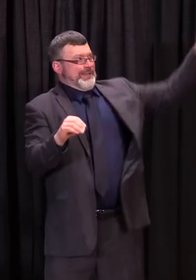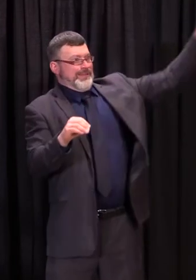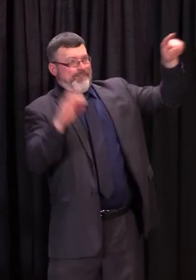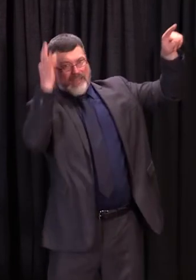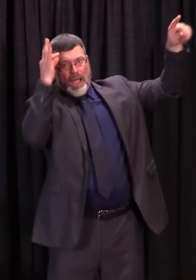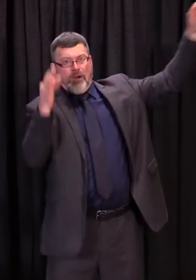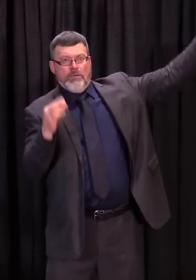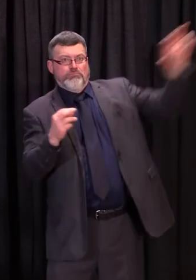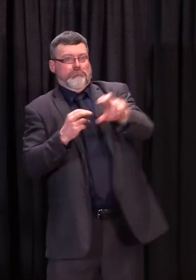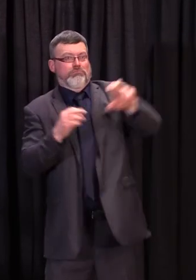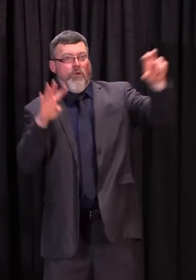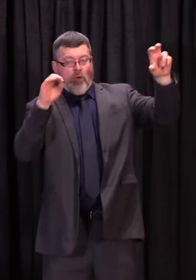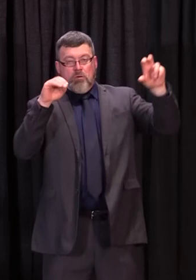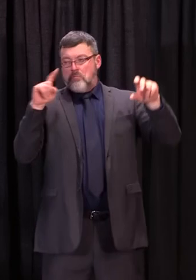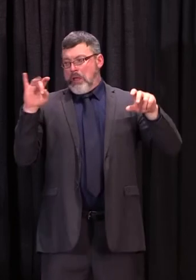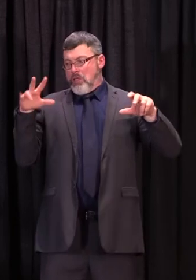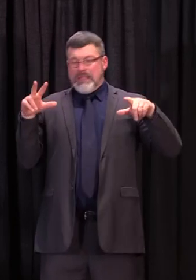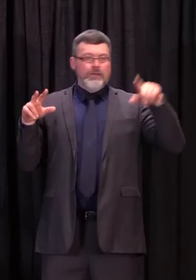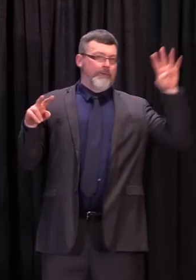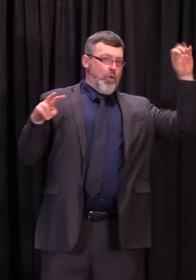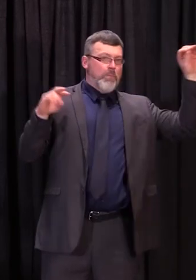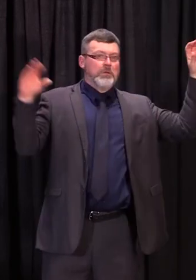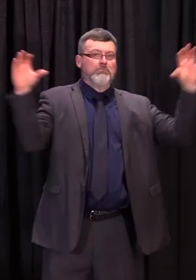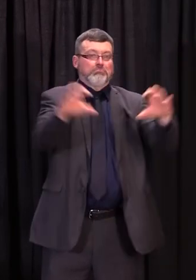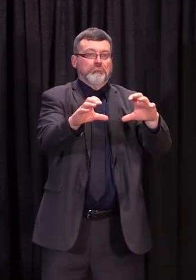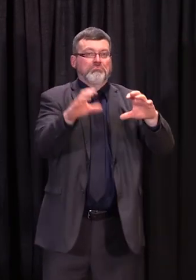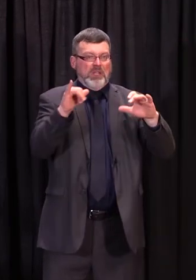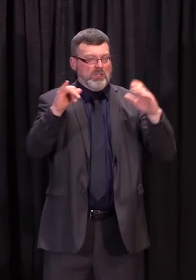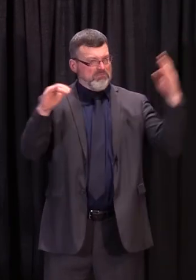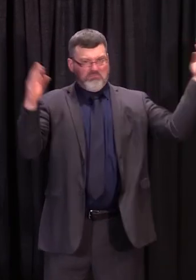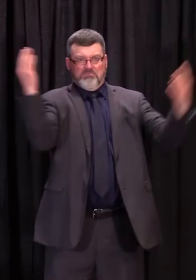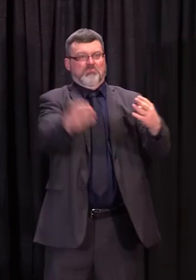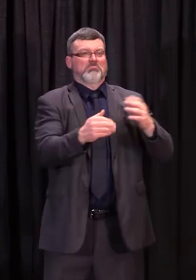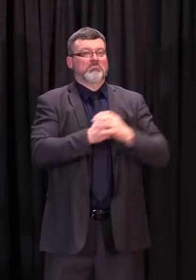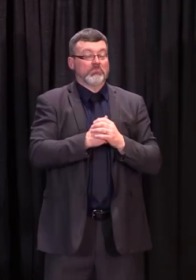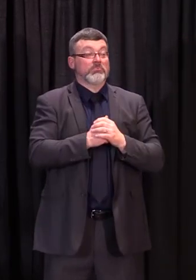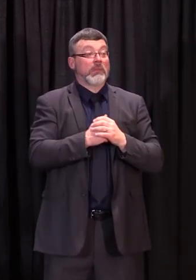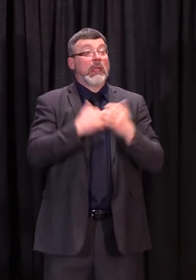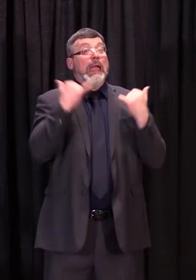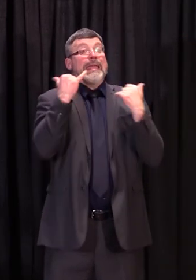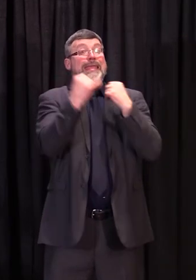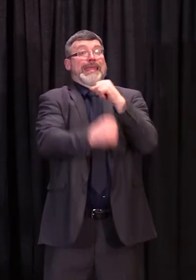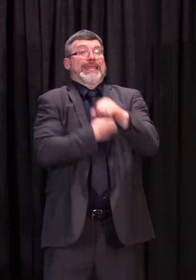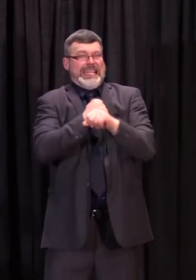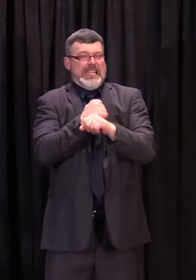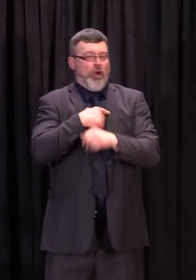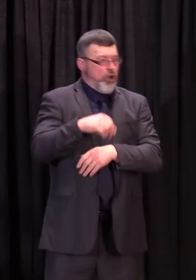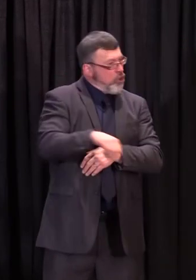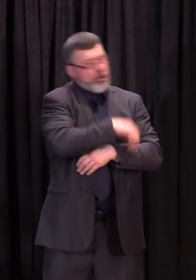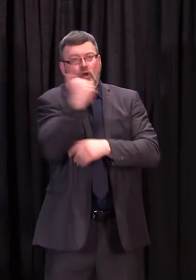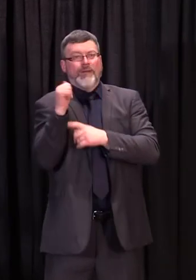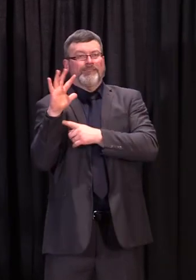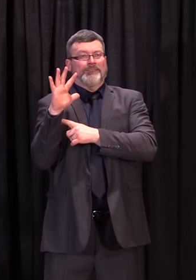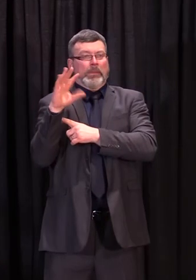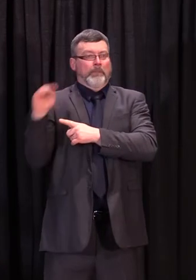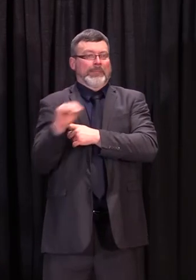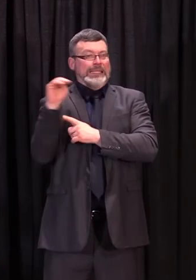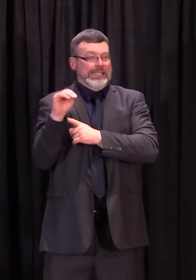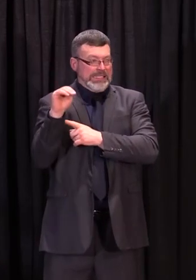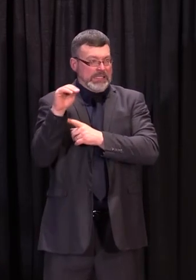year, I dedicated another $5 million to their base budget for a total of more than